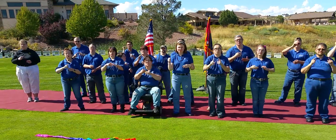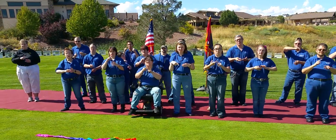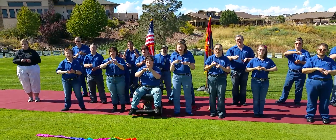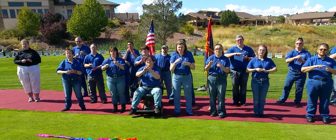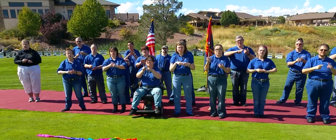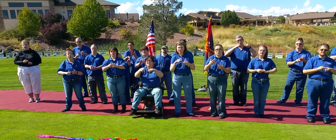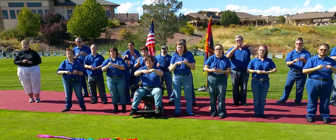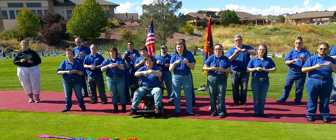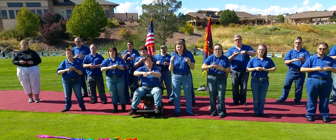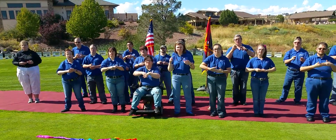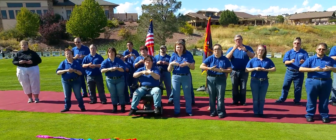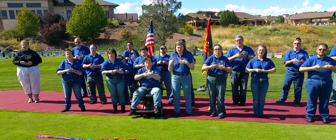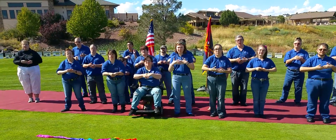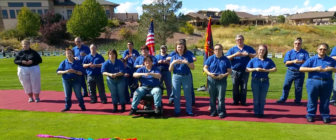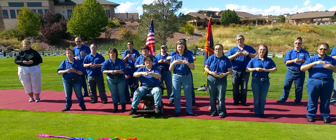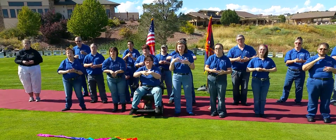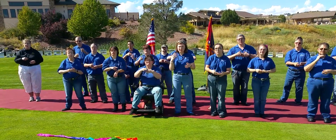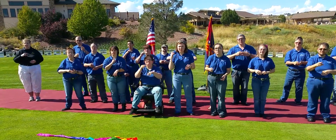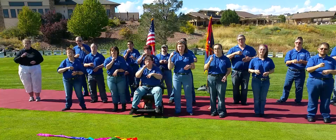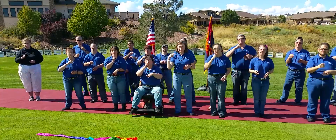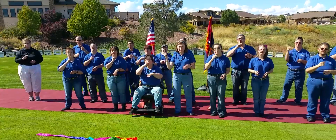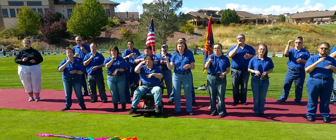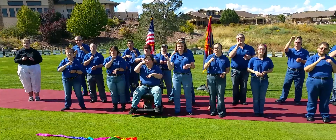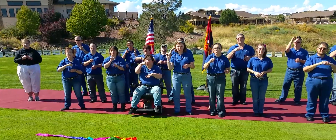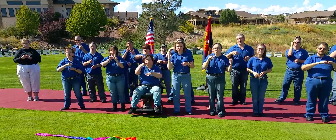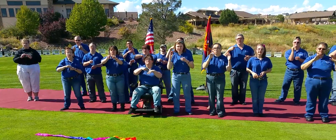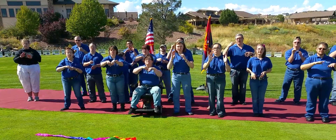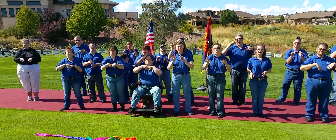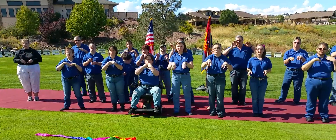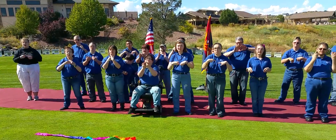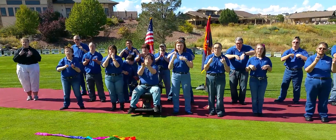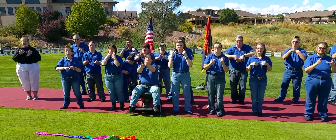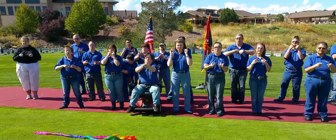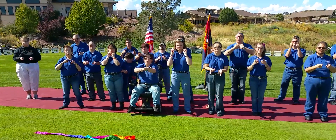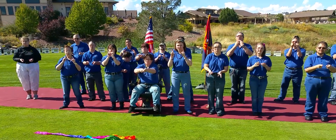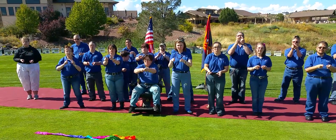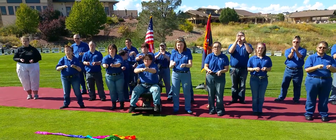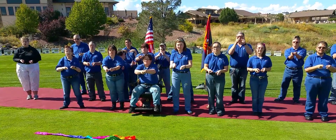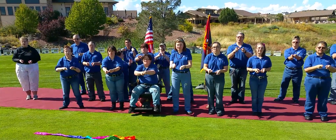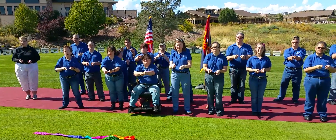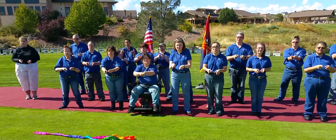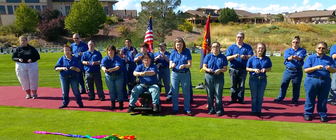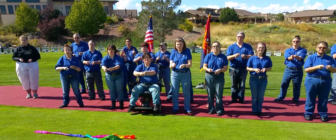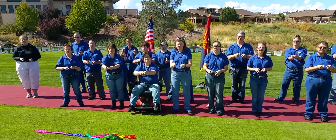friends shaking hands, saying how do you do,